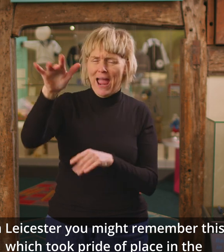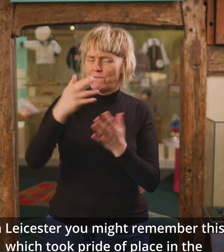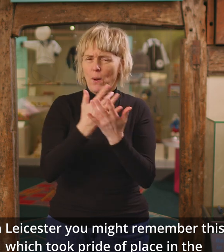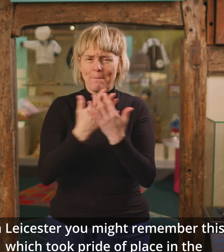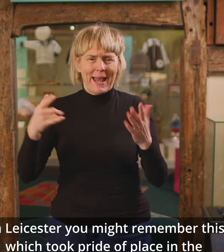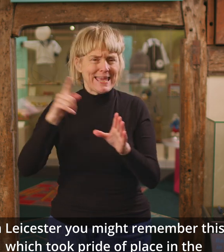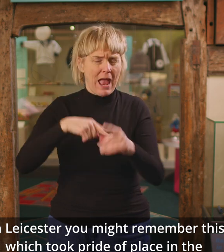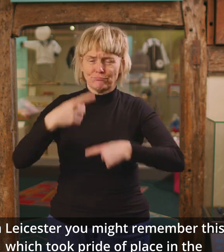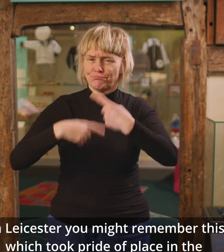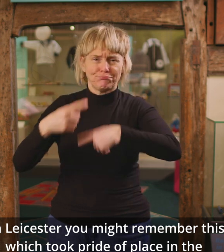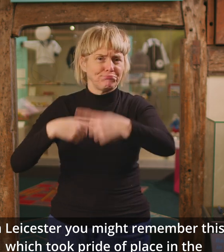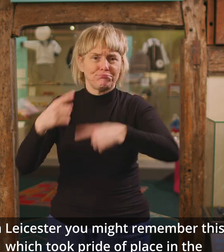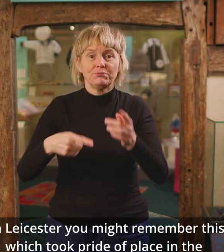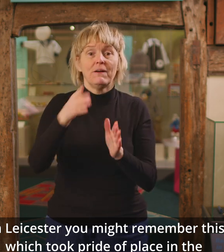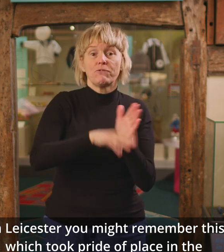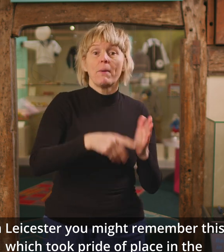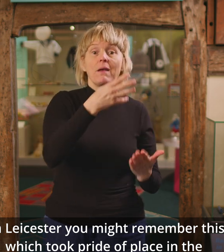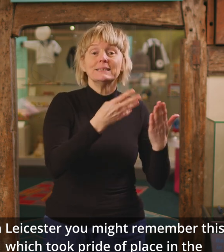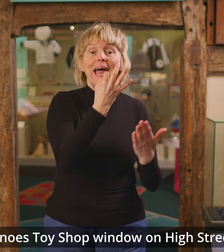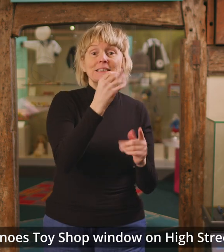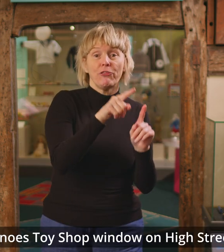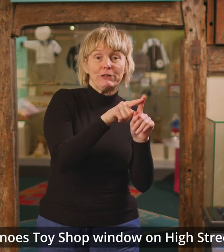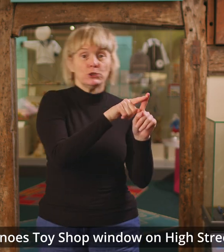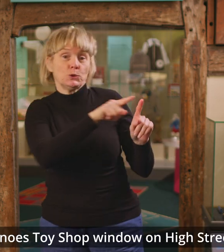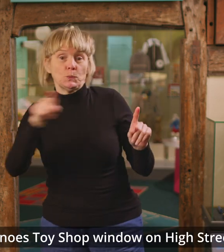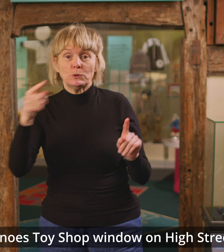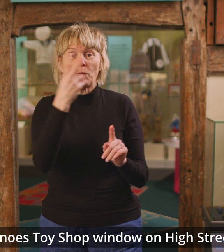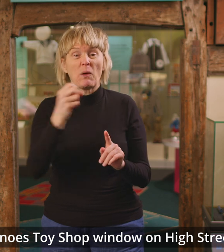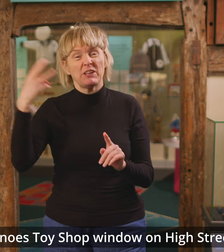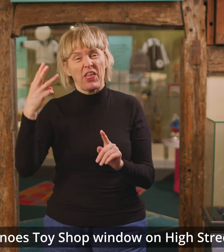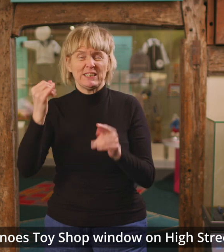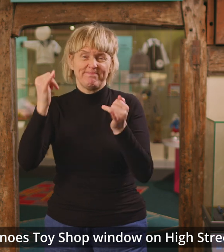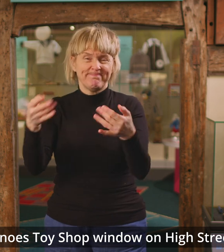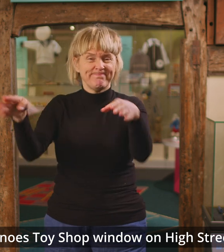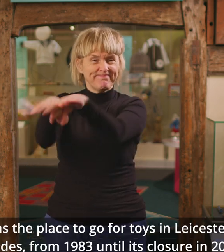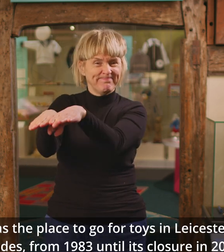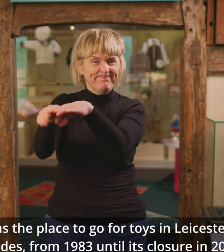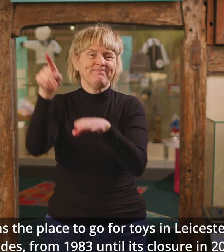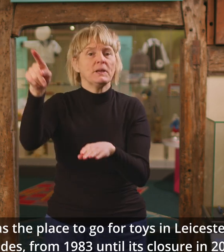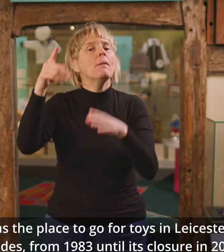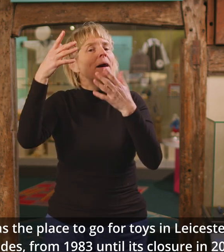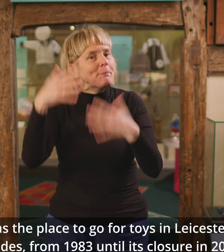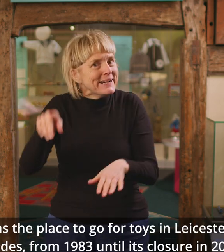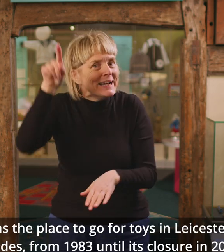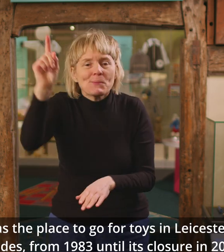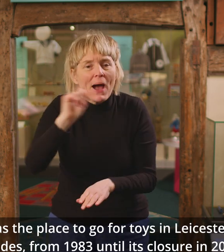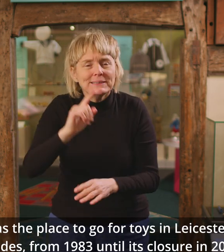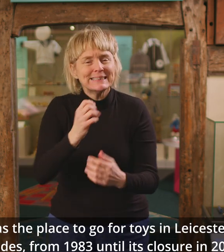teddy bear, which took pride of place in the Domino's toy shop window on High Street. Domino's was the place to go for toys in